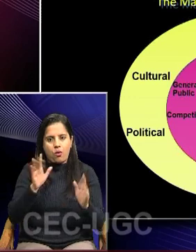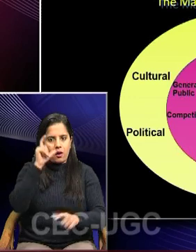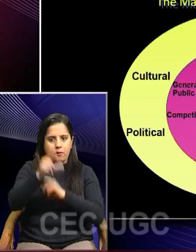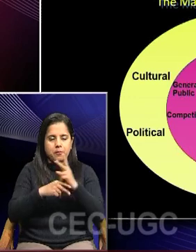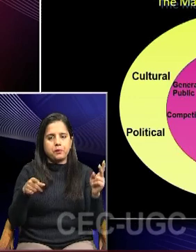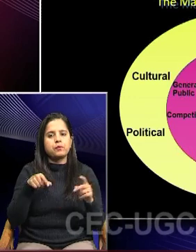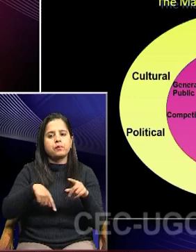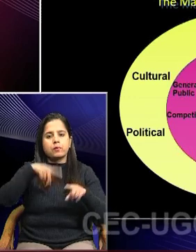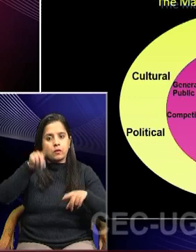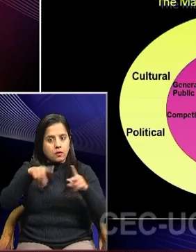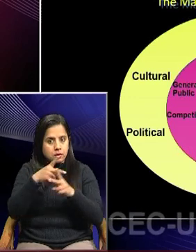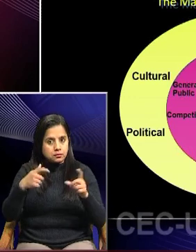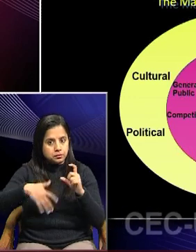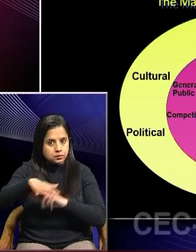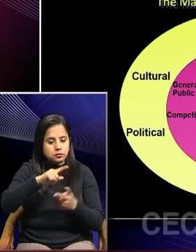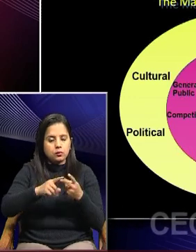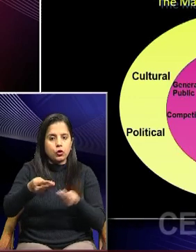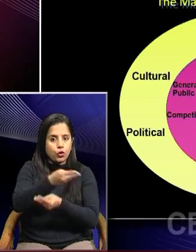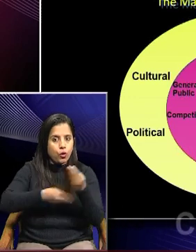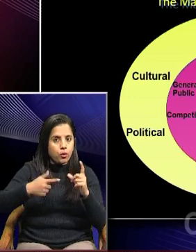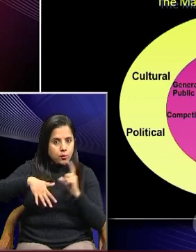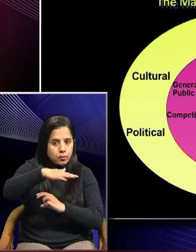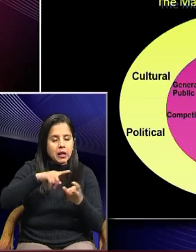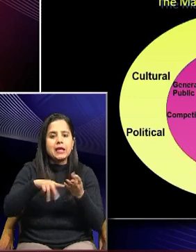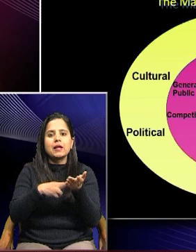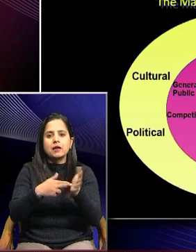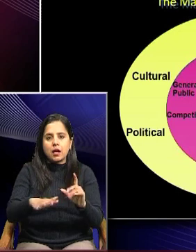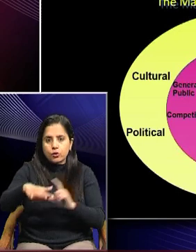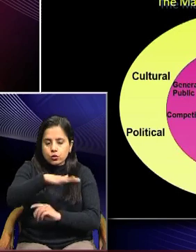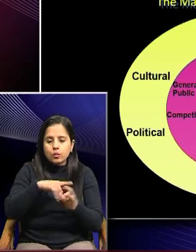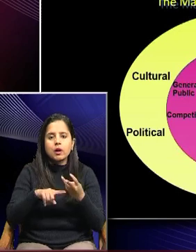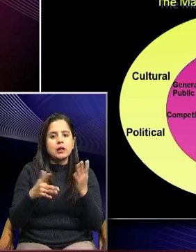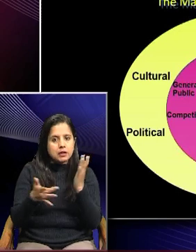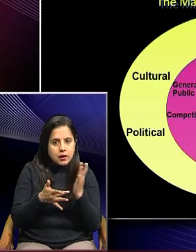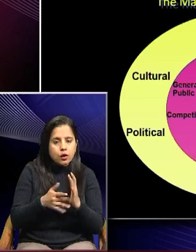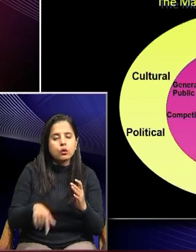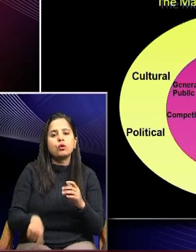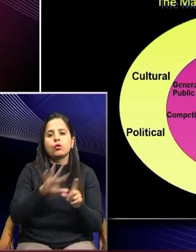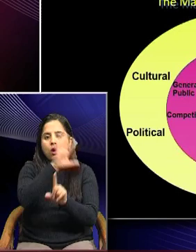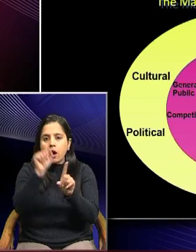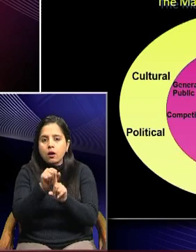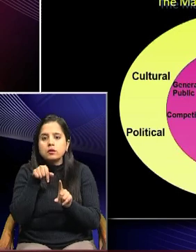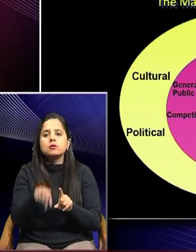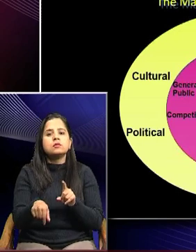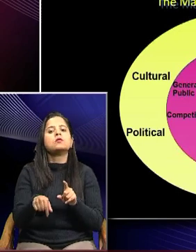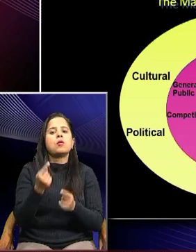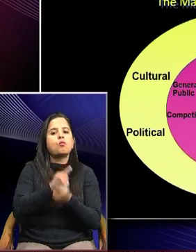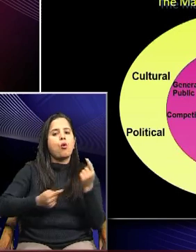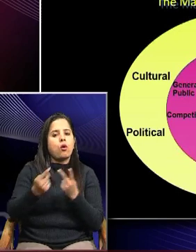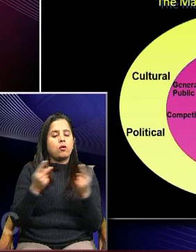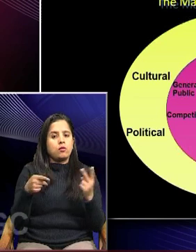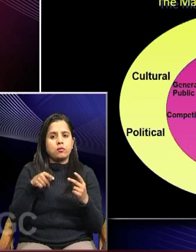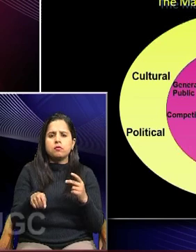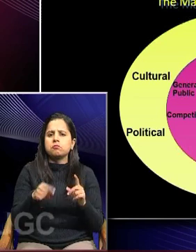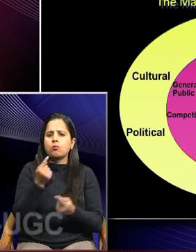is demographic environment, economic environment, natural environment, technological, political and cultural. Political is also called as classified